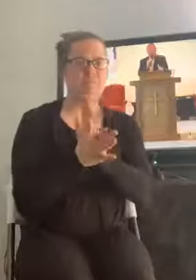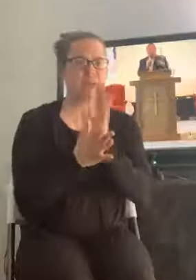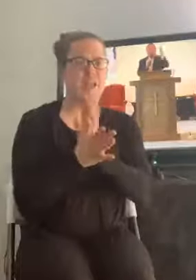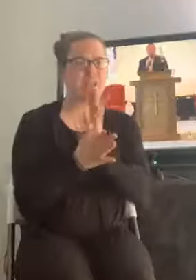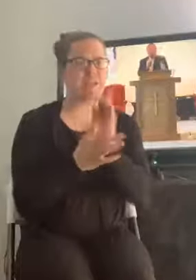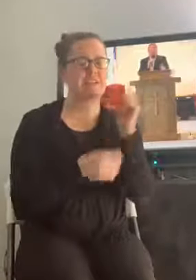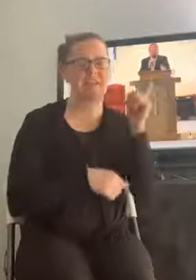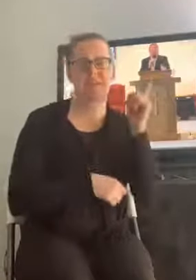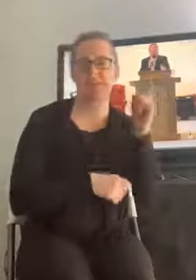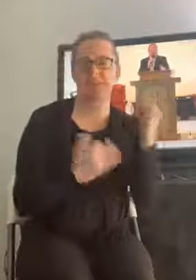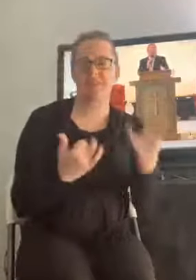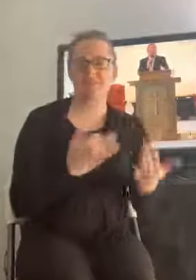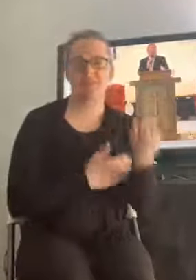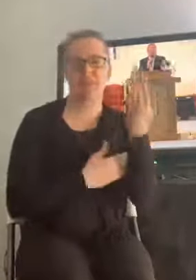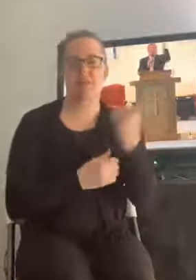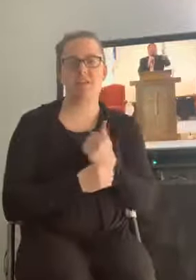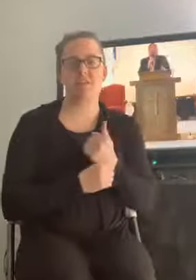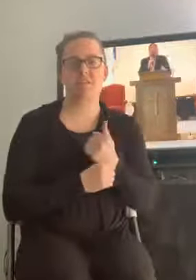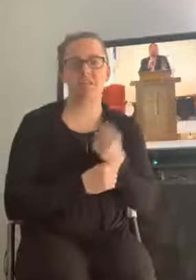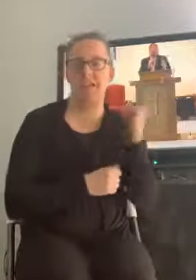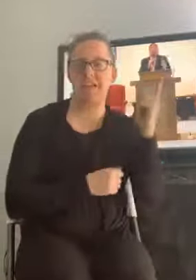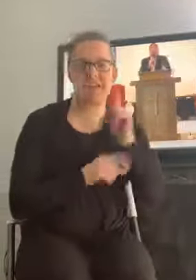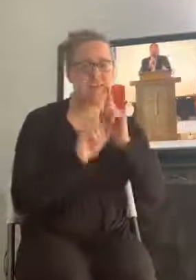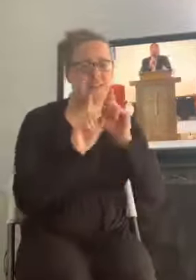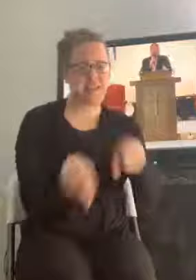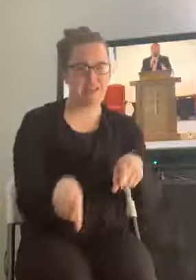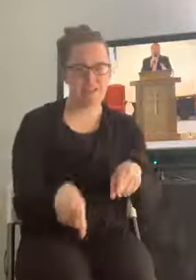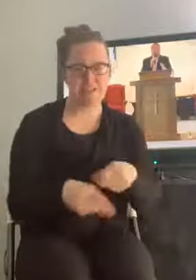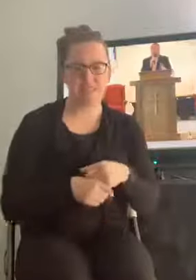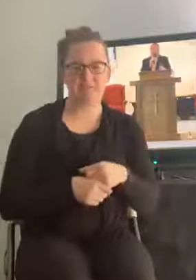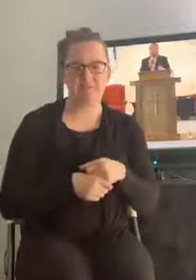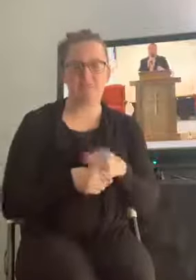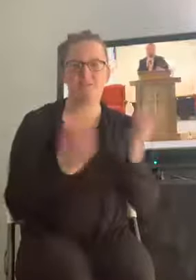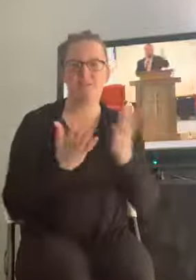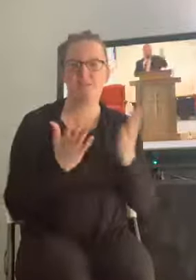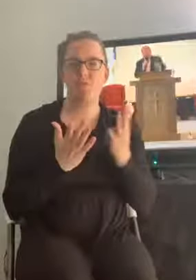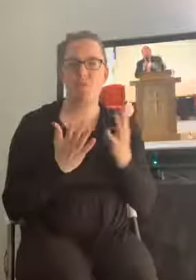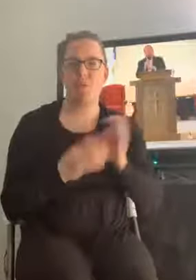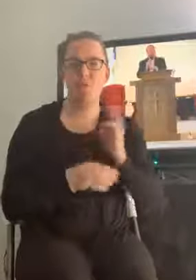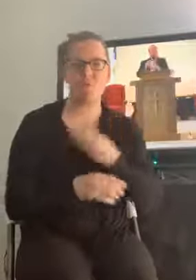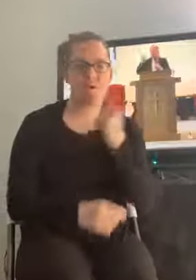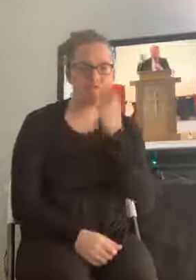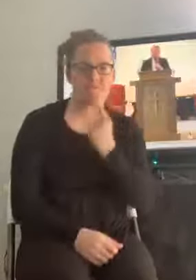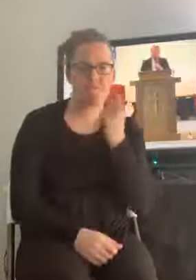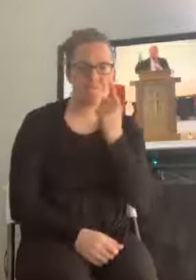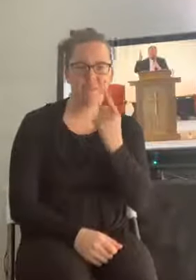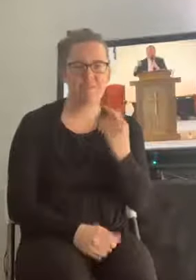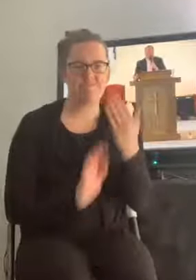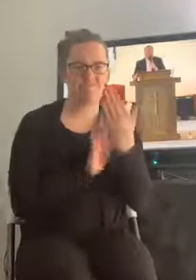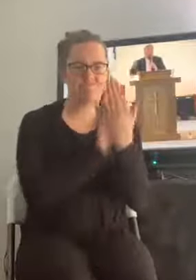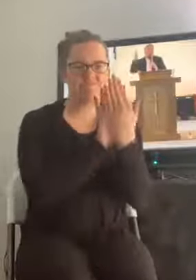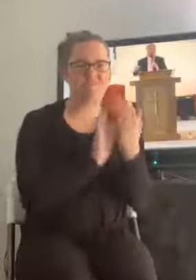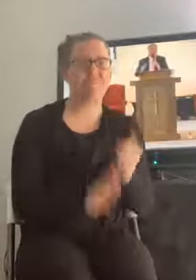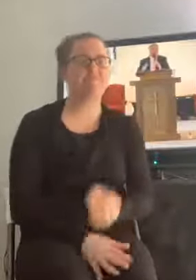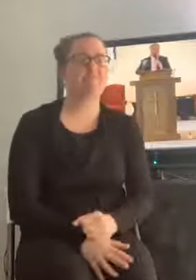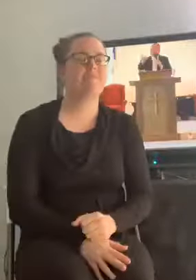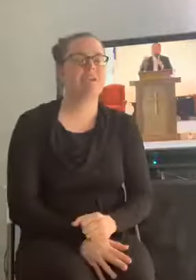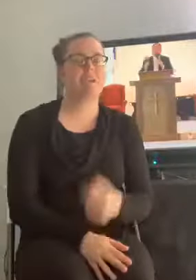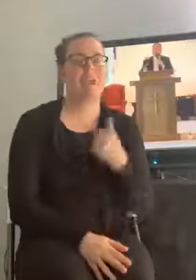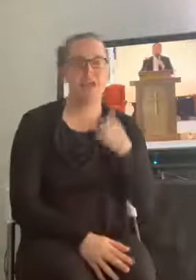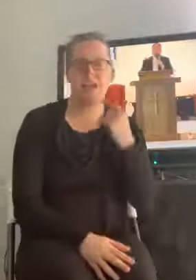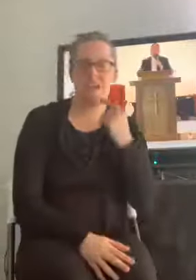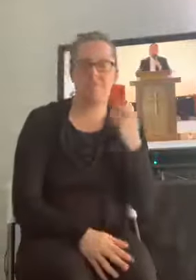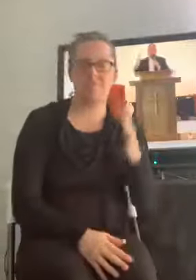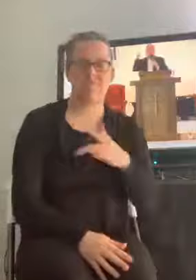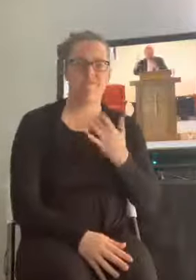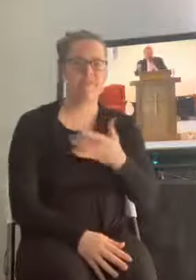the answer to what it is that we're facing. God is what we need more of this morning. I feel the Holy Ghost. Hallelujah. And He needs